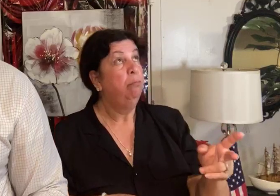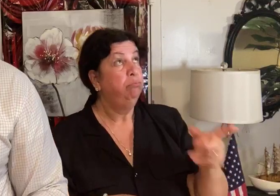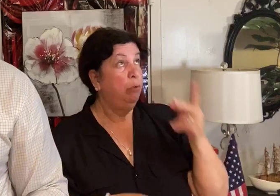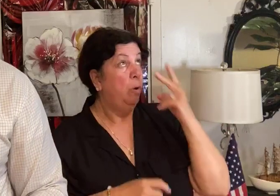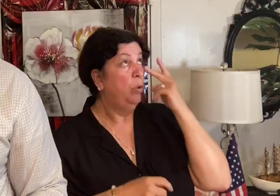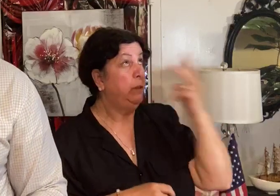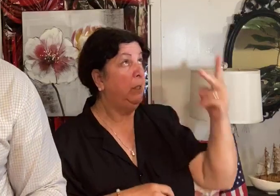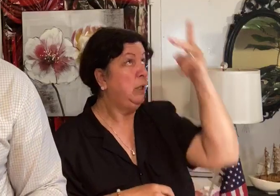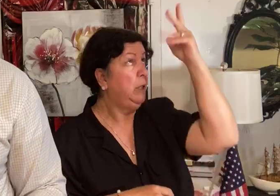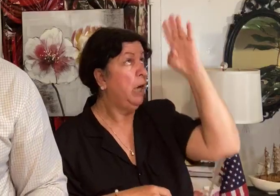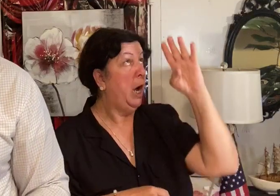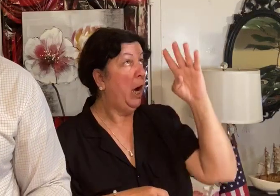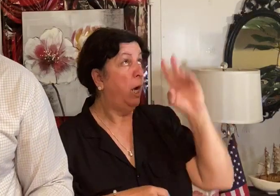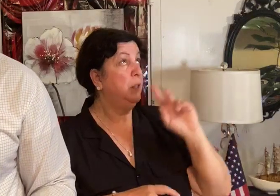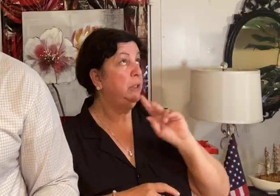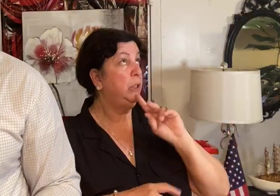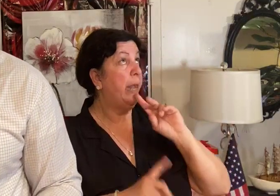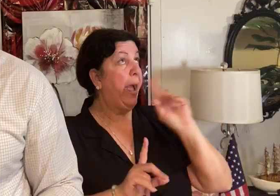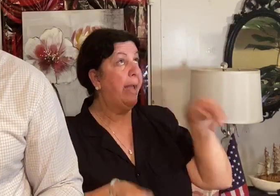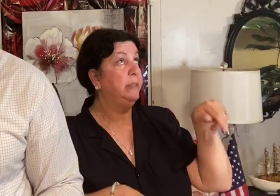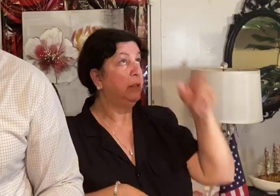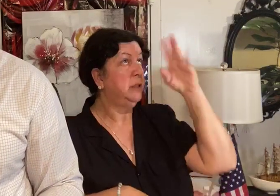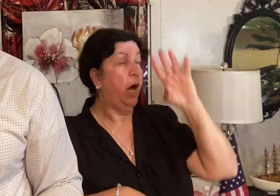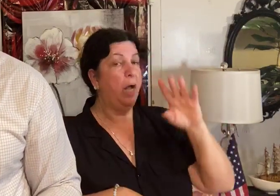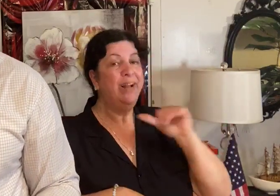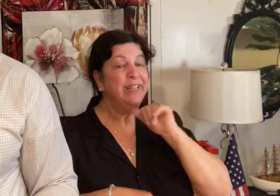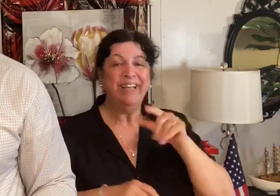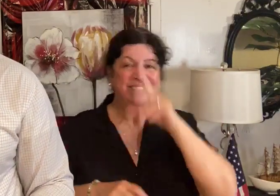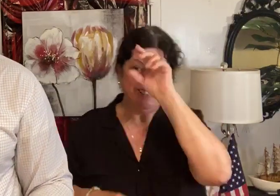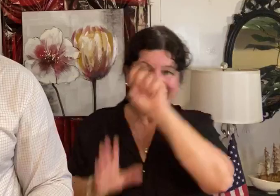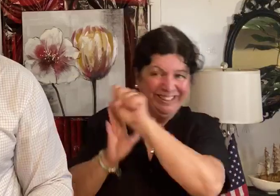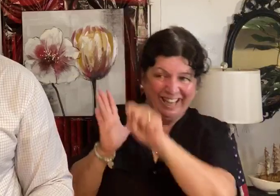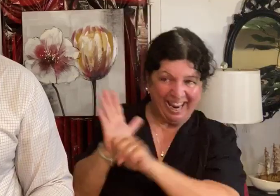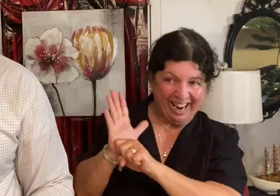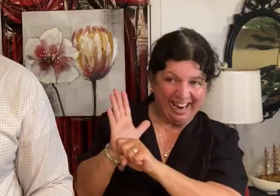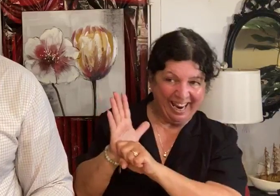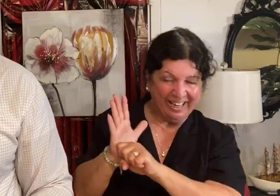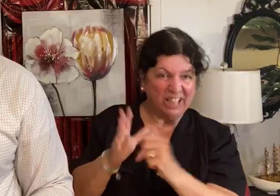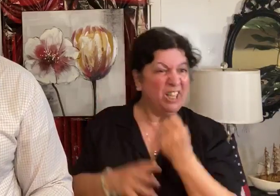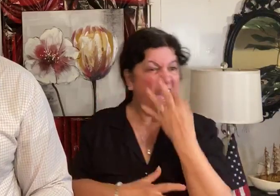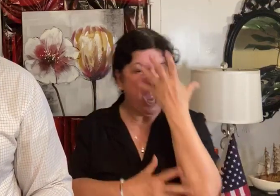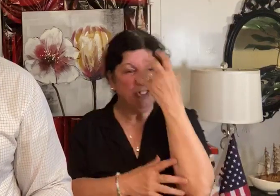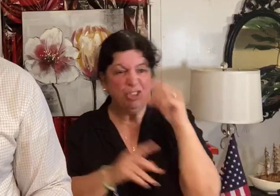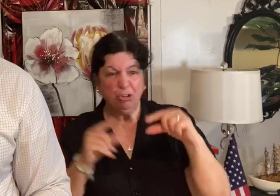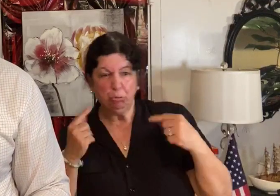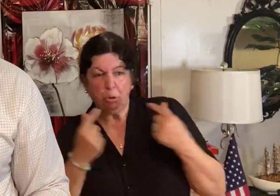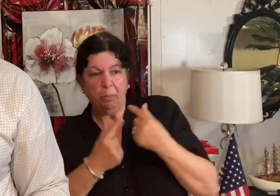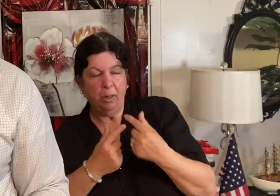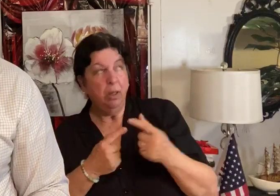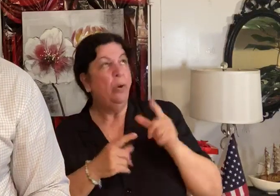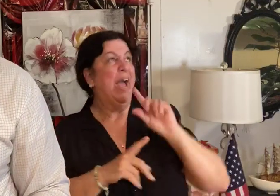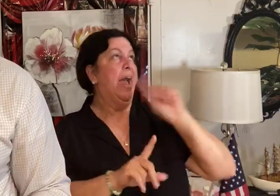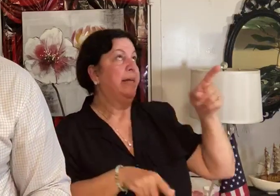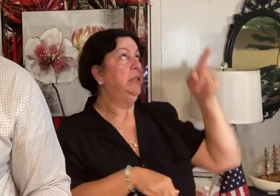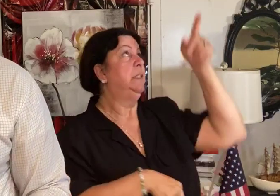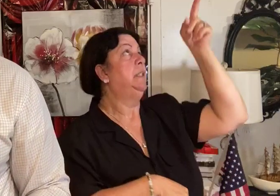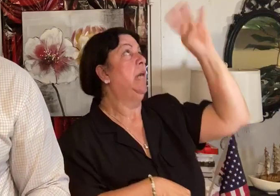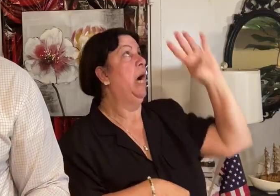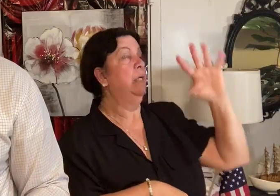God for our message. Not to the state, not to the angry mob. We're answerable to God.